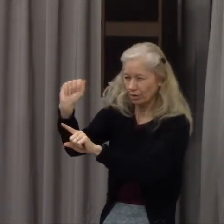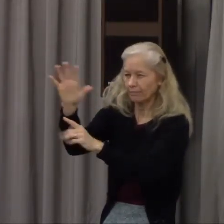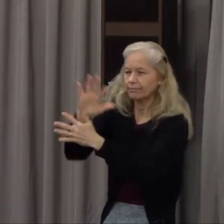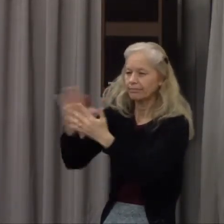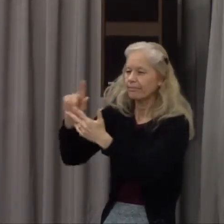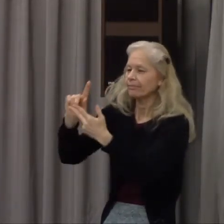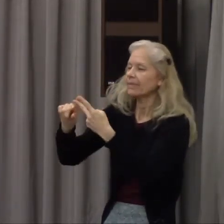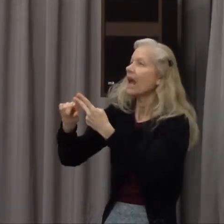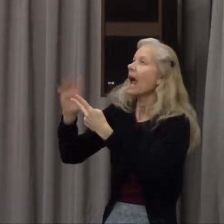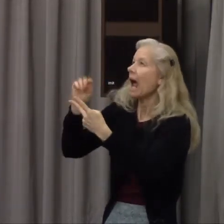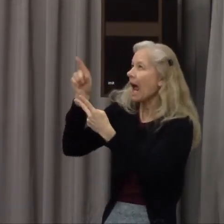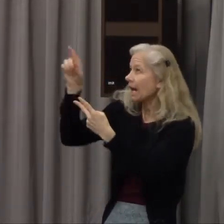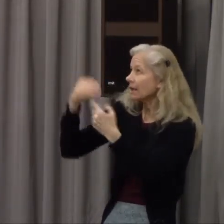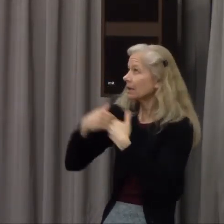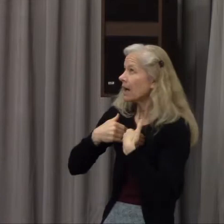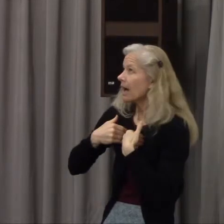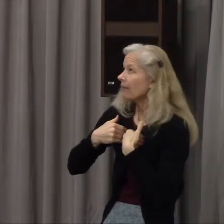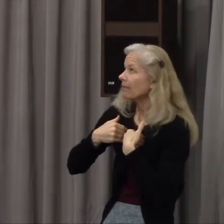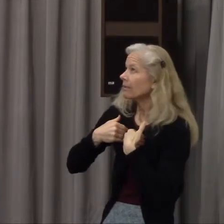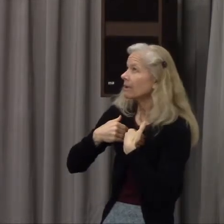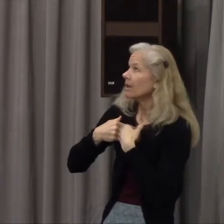He's got a sharp two-edged sword coming out of his mouth.